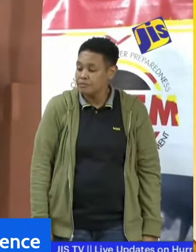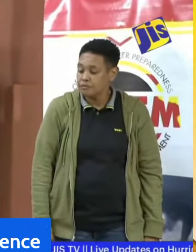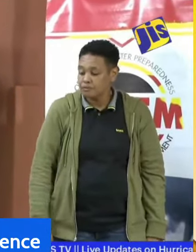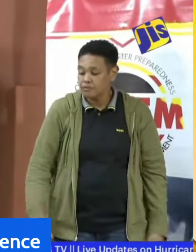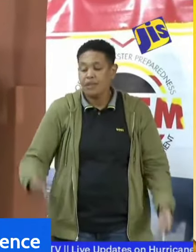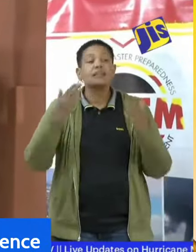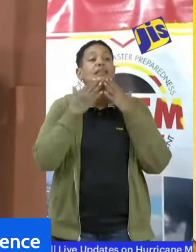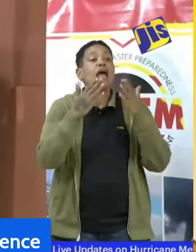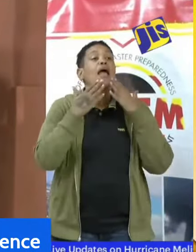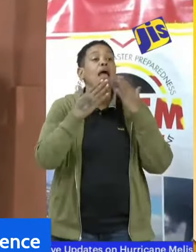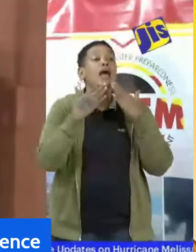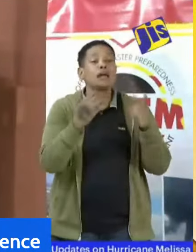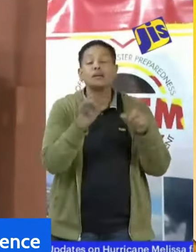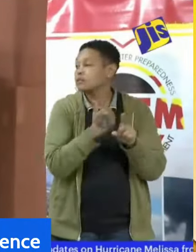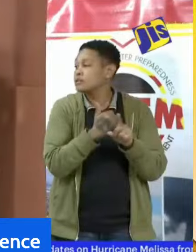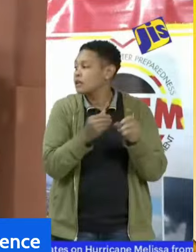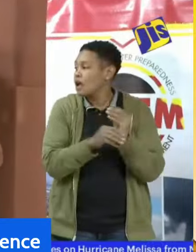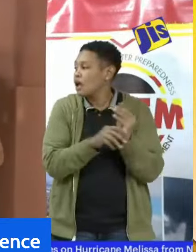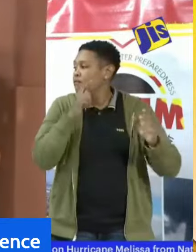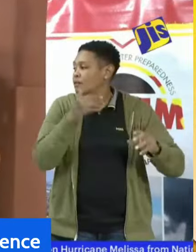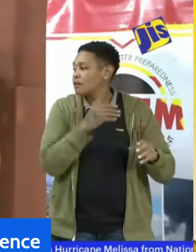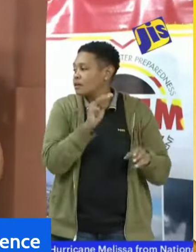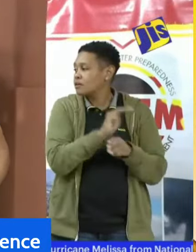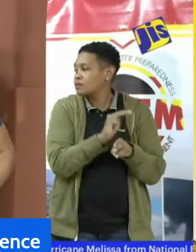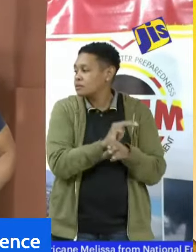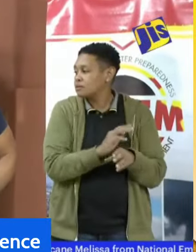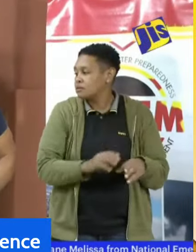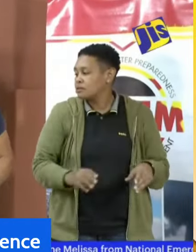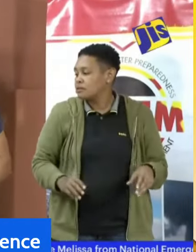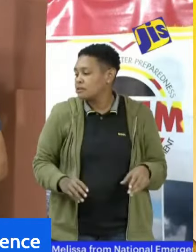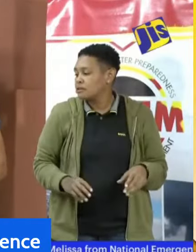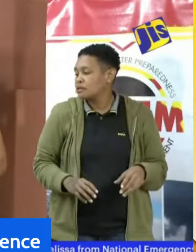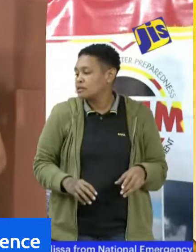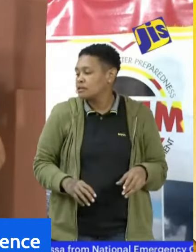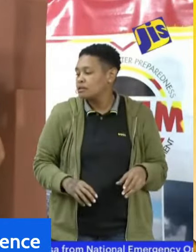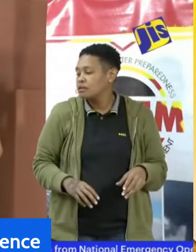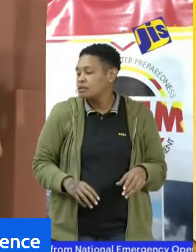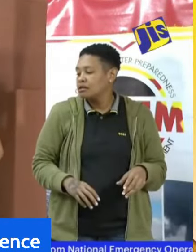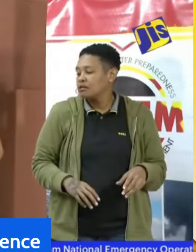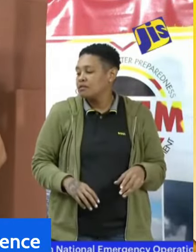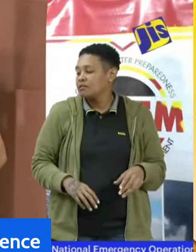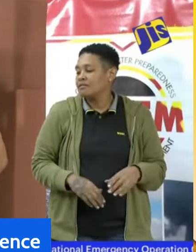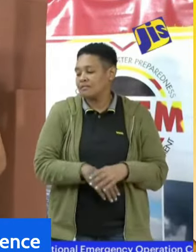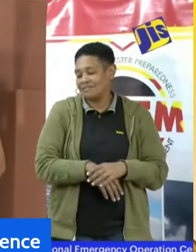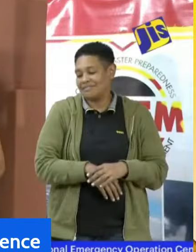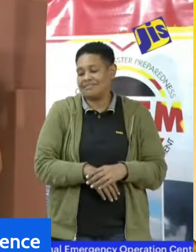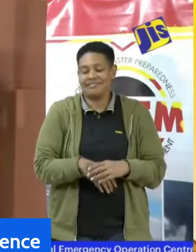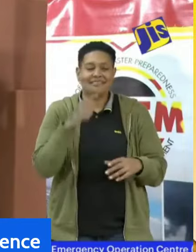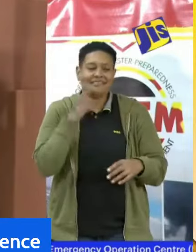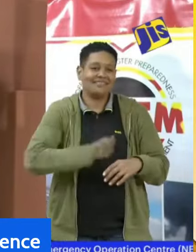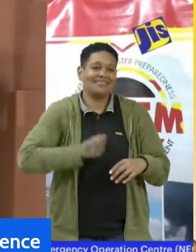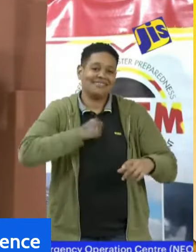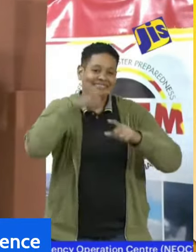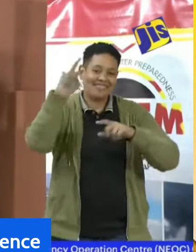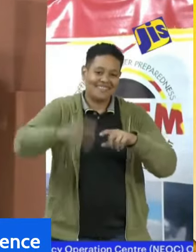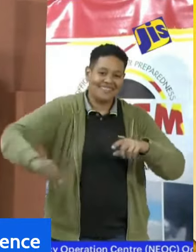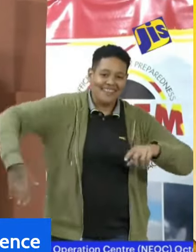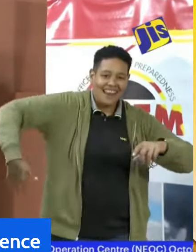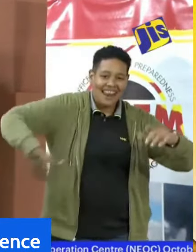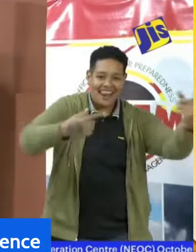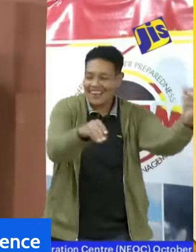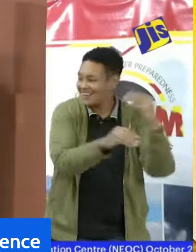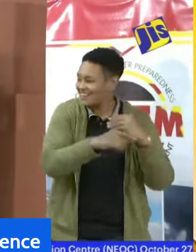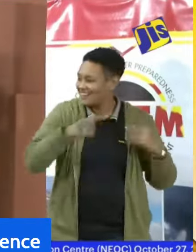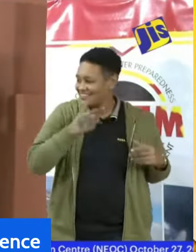Thank you very much, colleague minister. And my apologies for being a little late, but